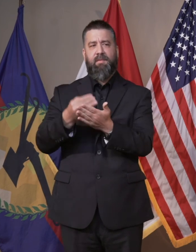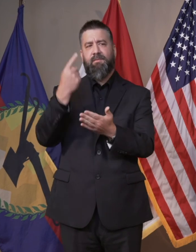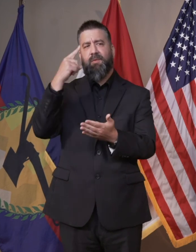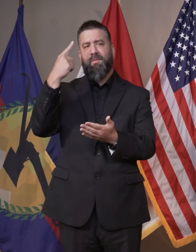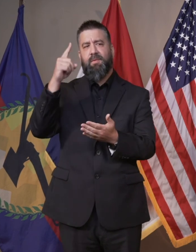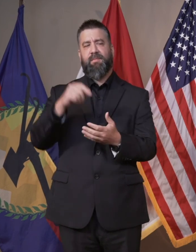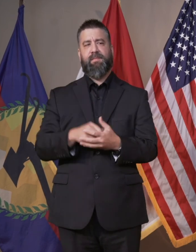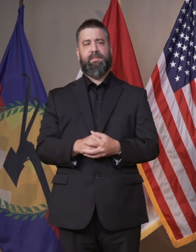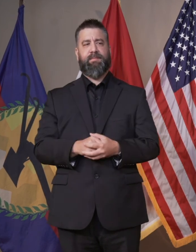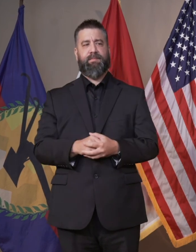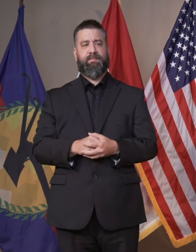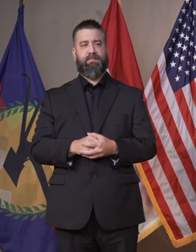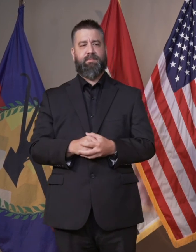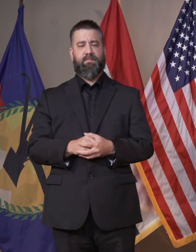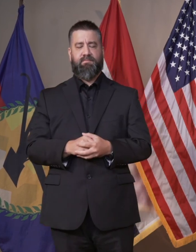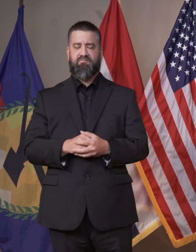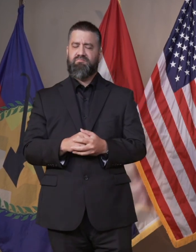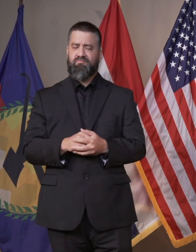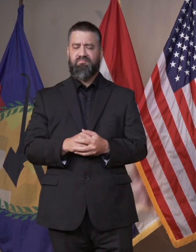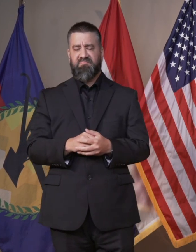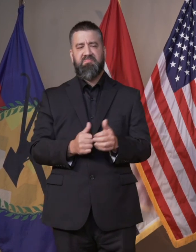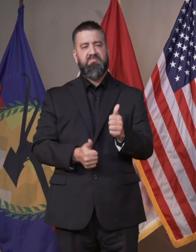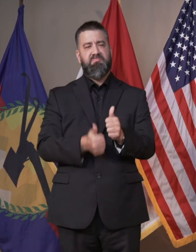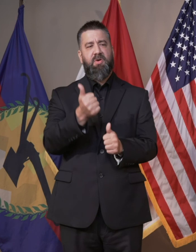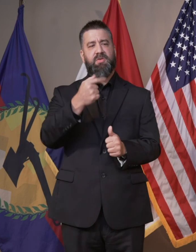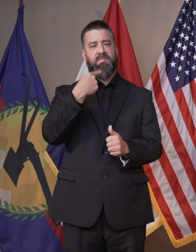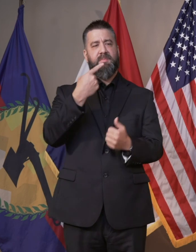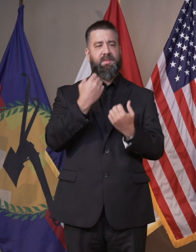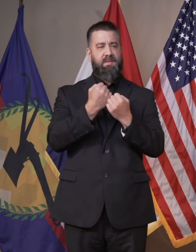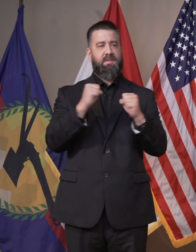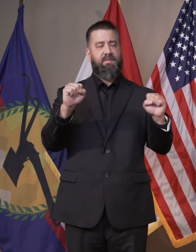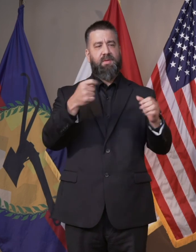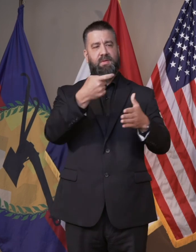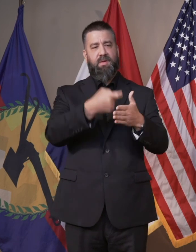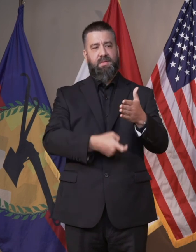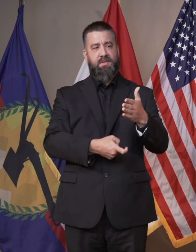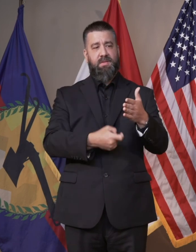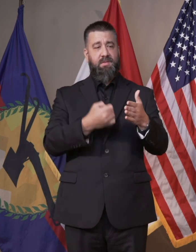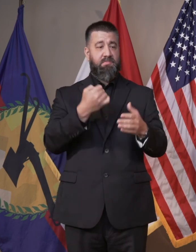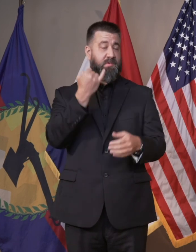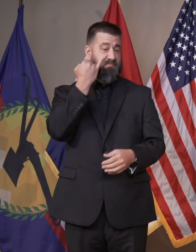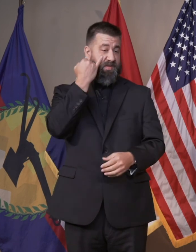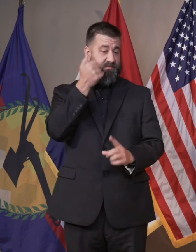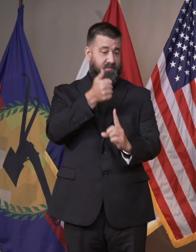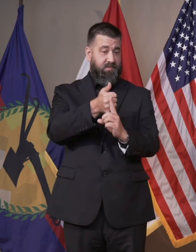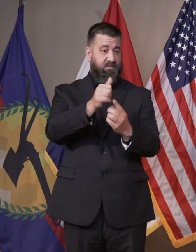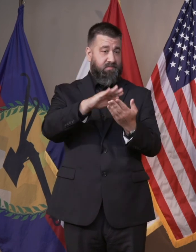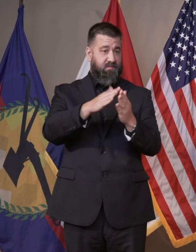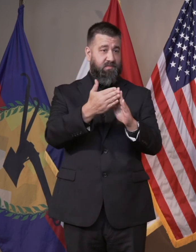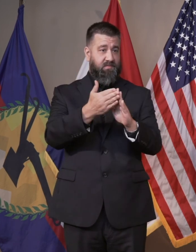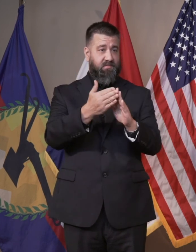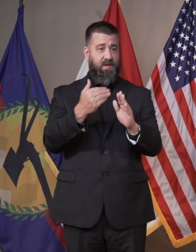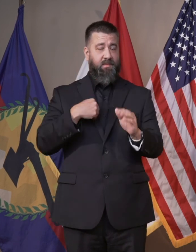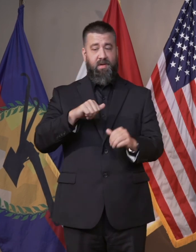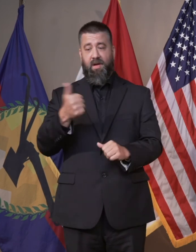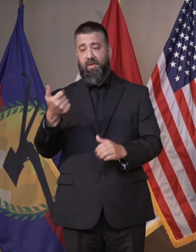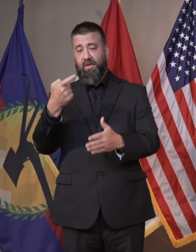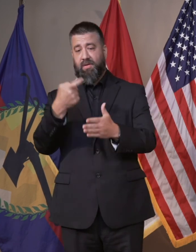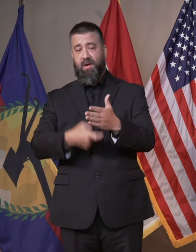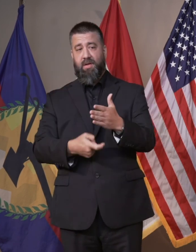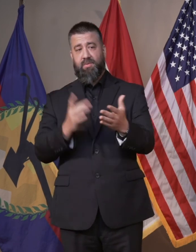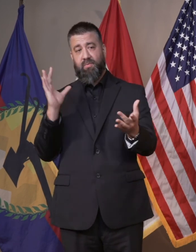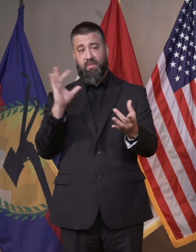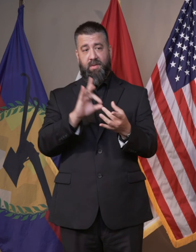Well, predominantly it's their public safety costs, but if municipalities have other costs that can